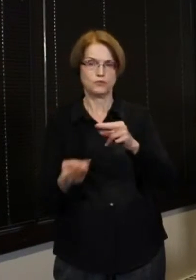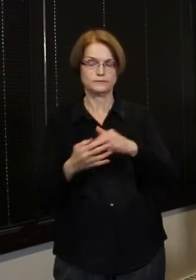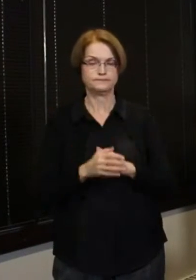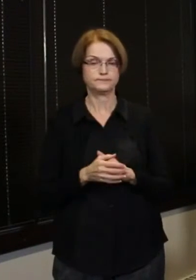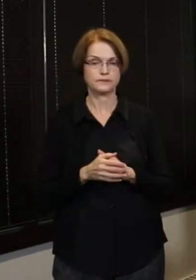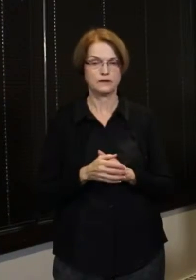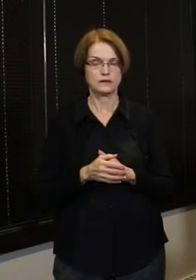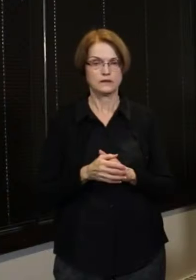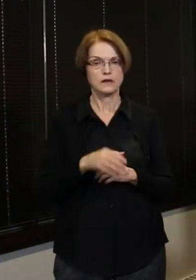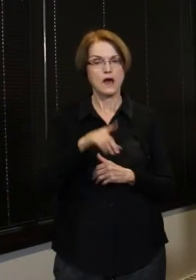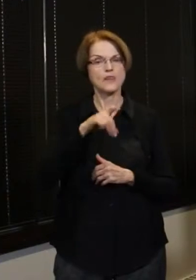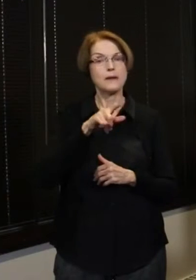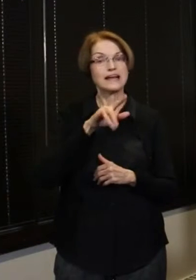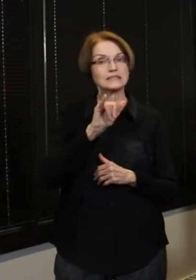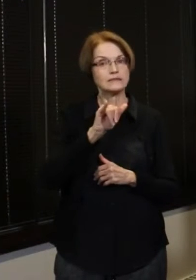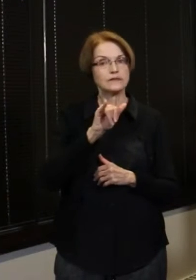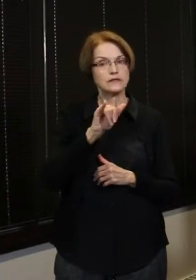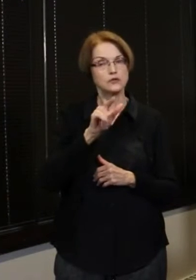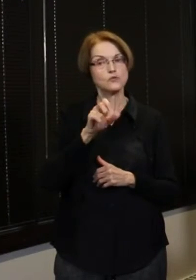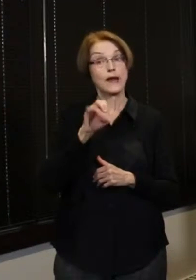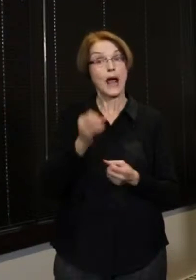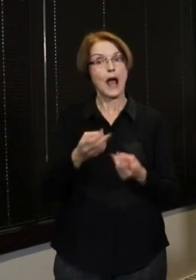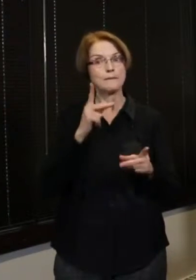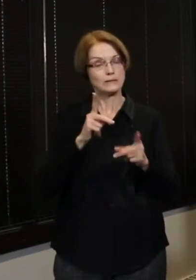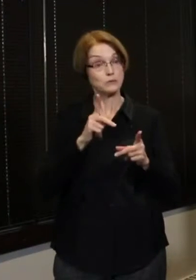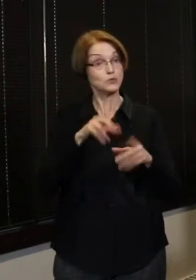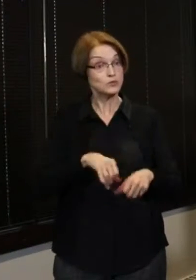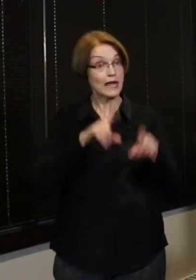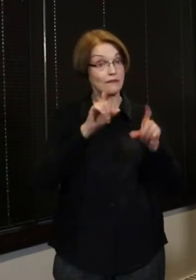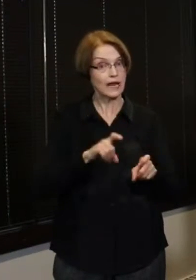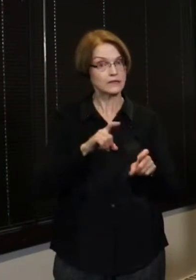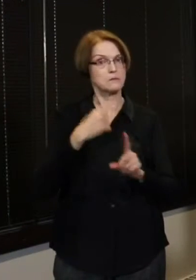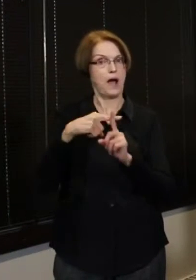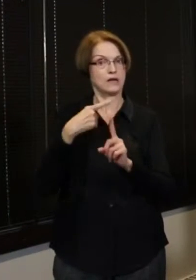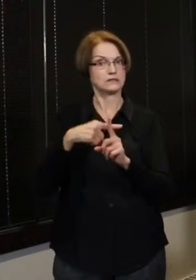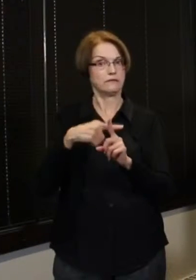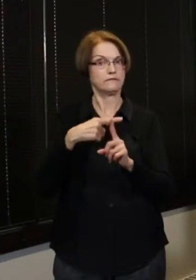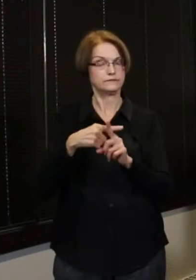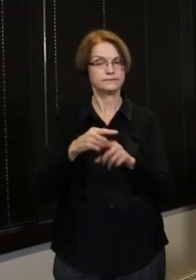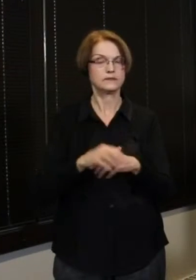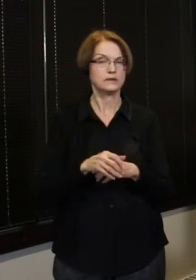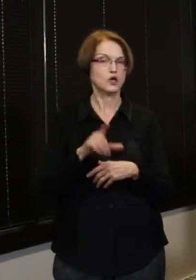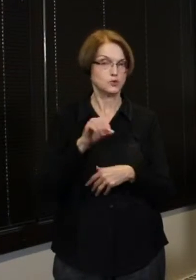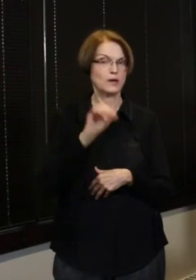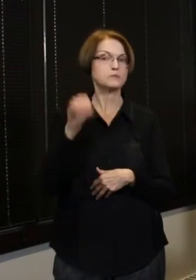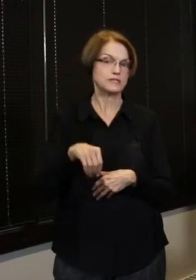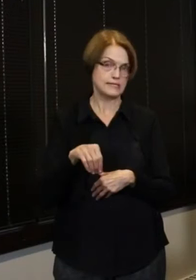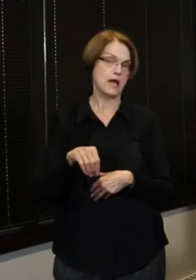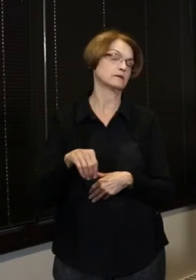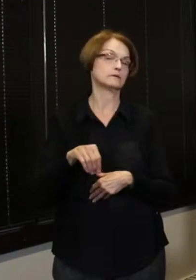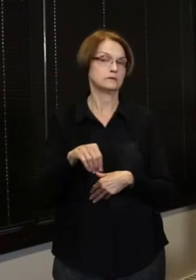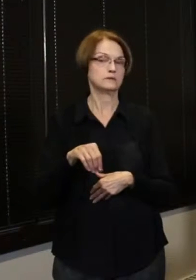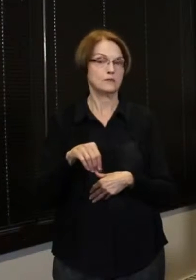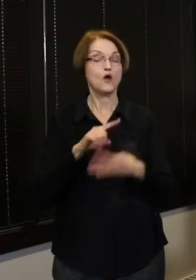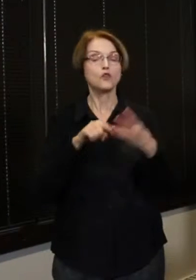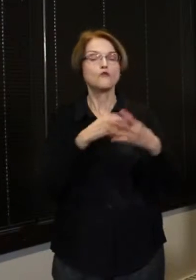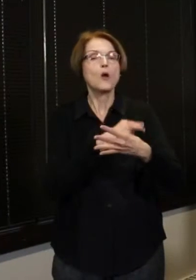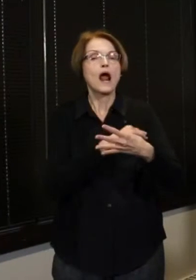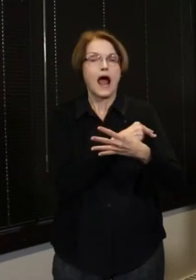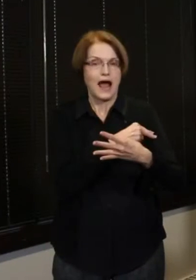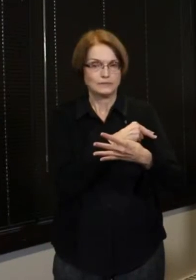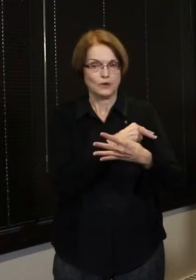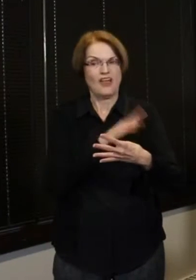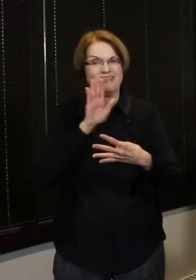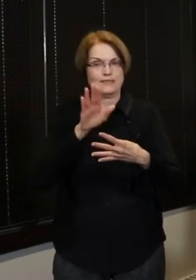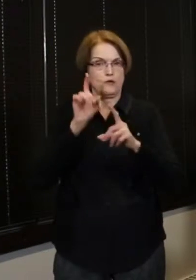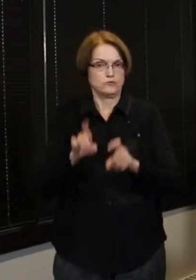Our positivity rate, though, is still very high. It's hovering around 20%. That is our task force hospital